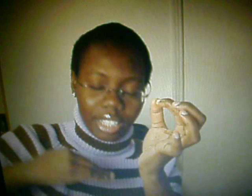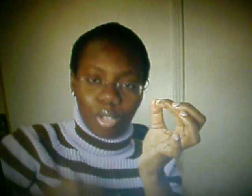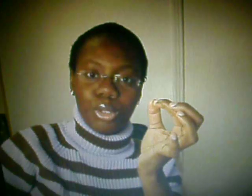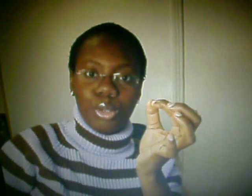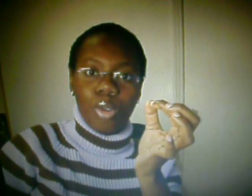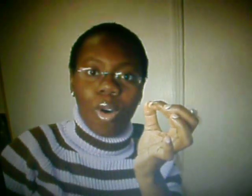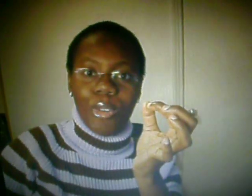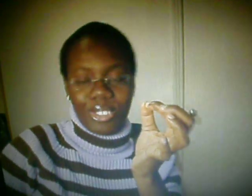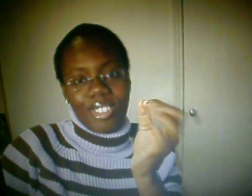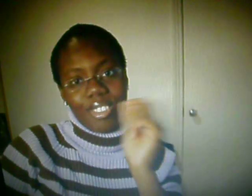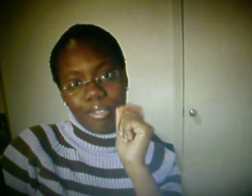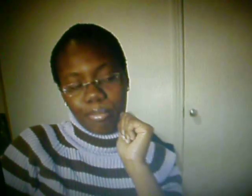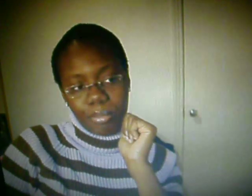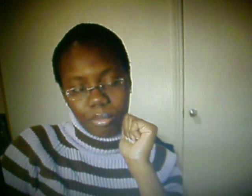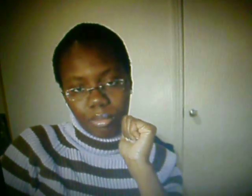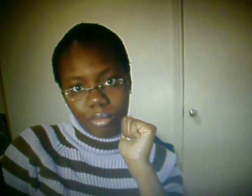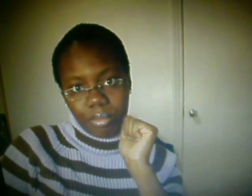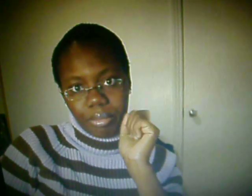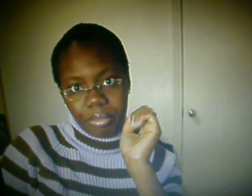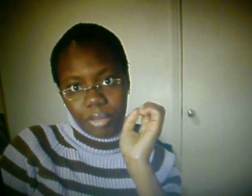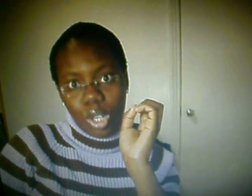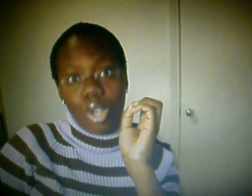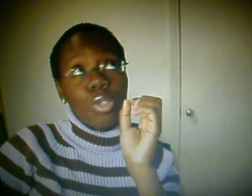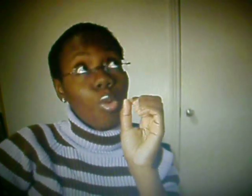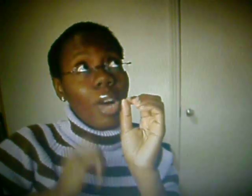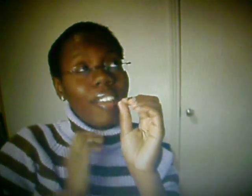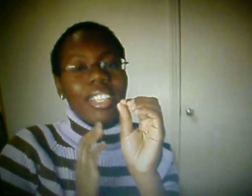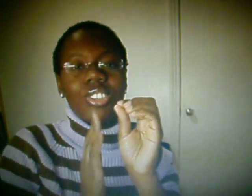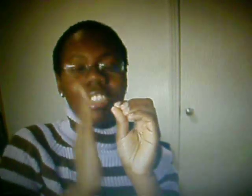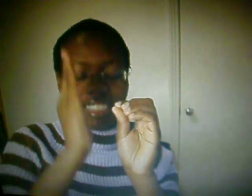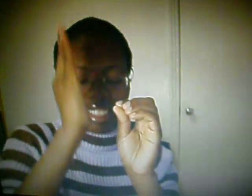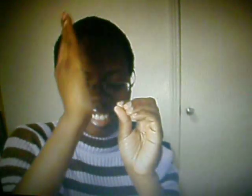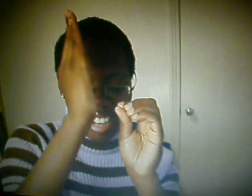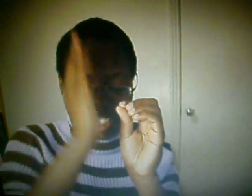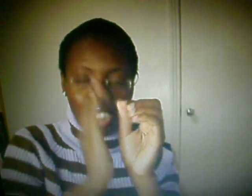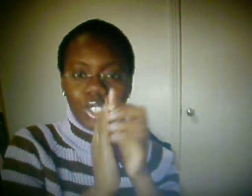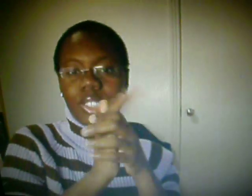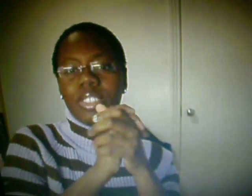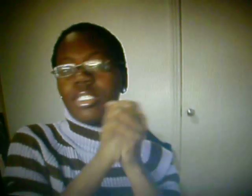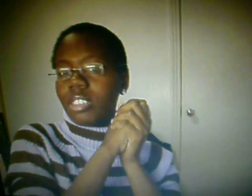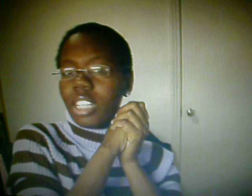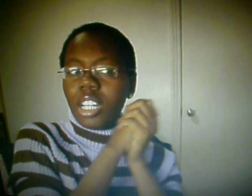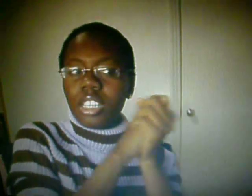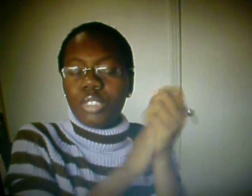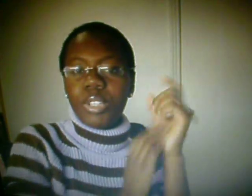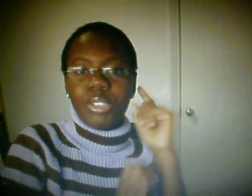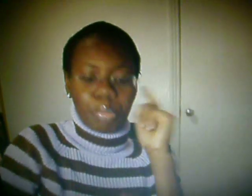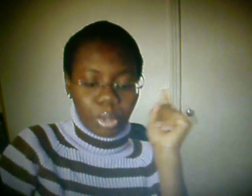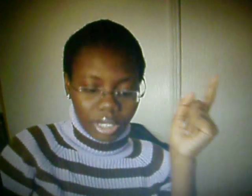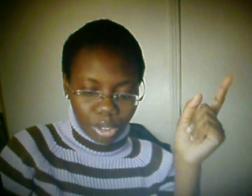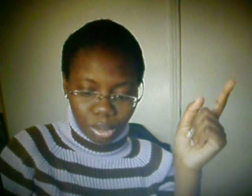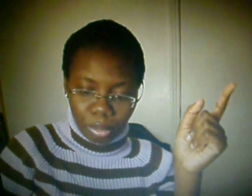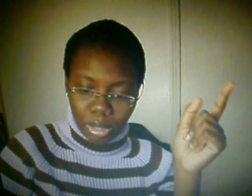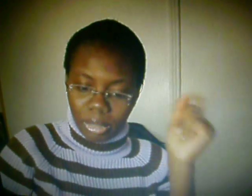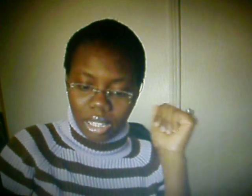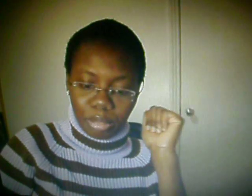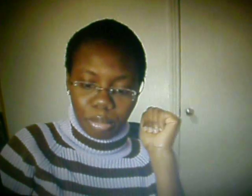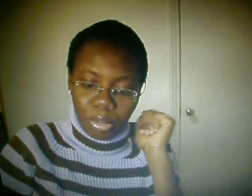unto us. So while righteous in Christ Jesus, it's very important to remember that my brothers